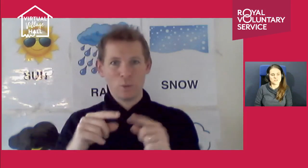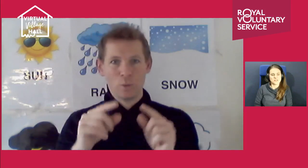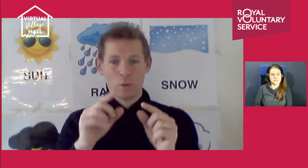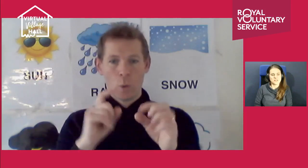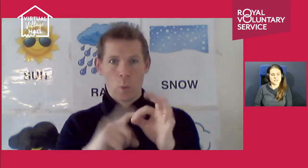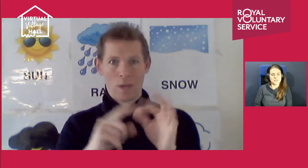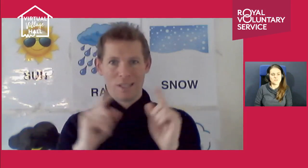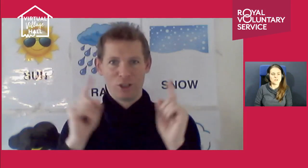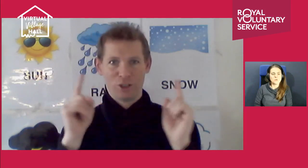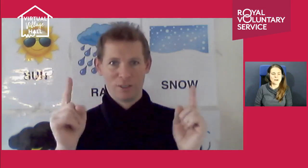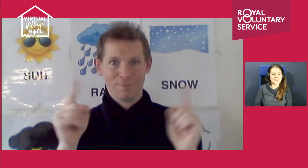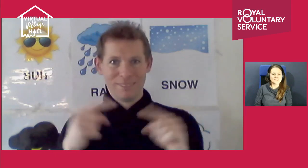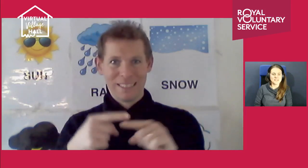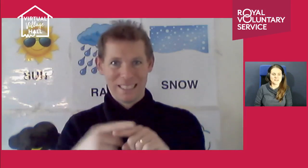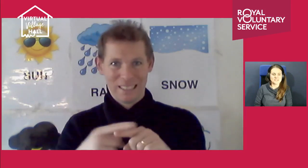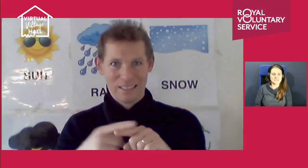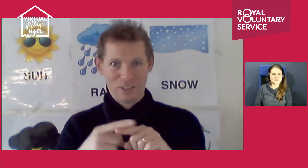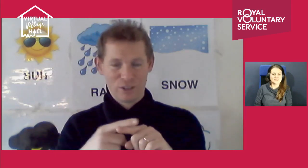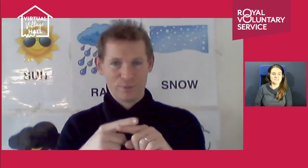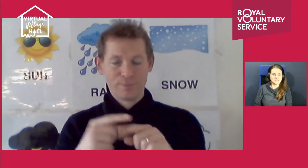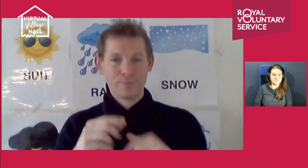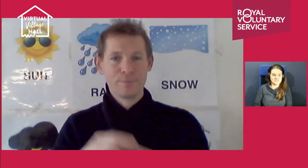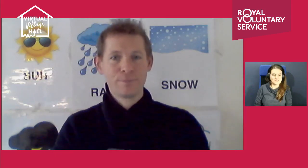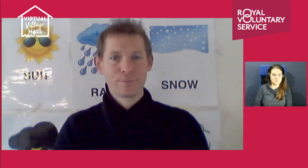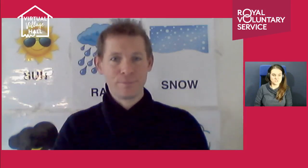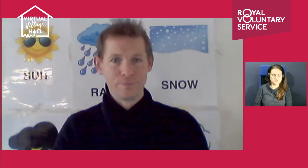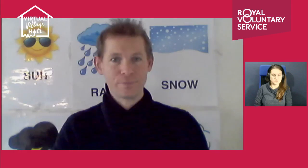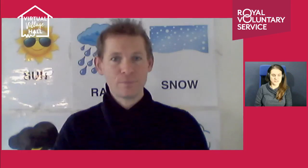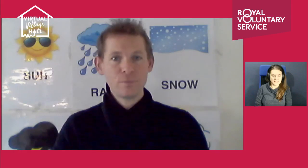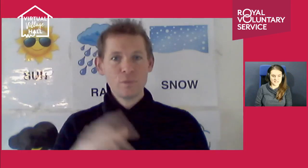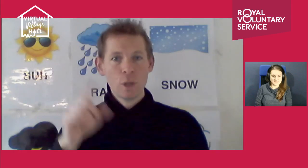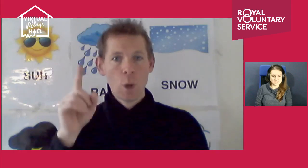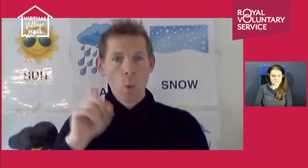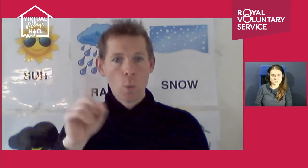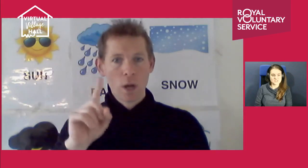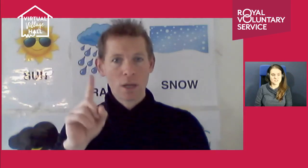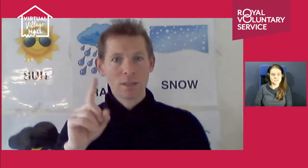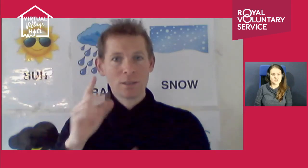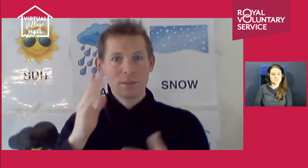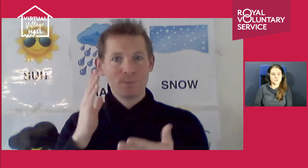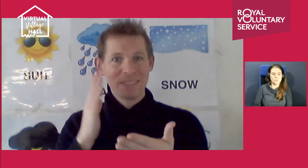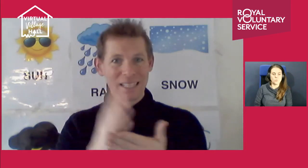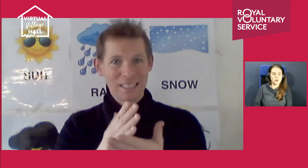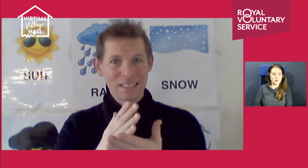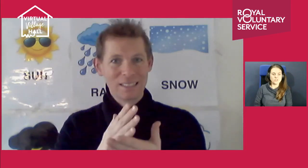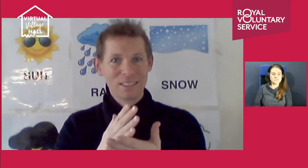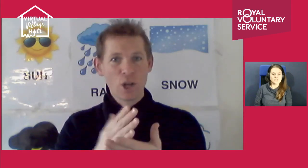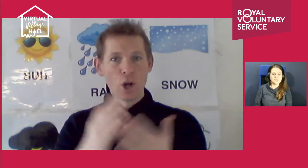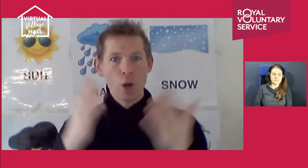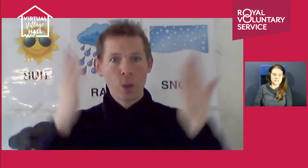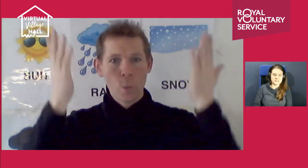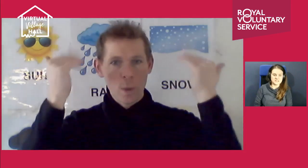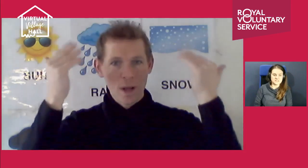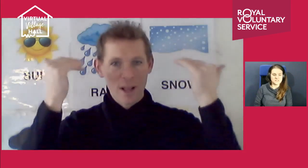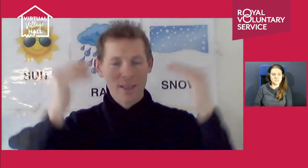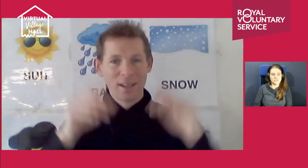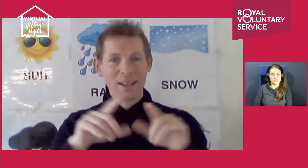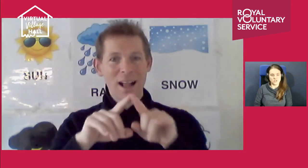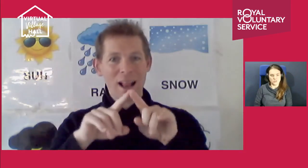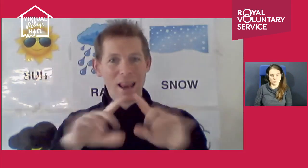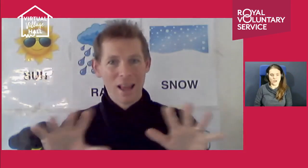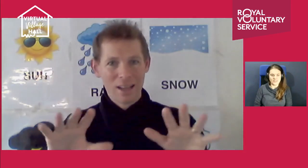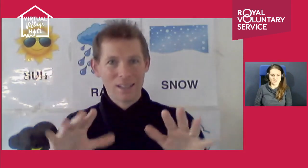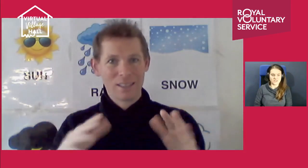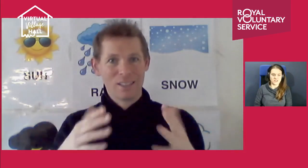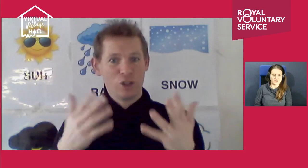So if we go back to that sentence that we talked about in English, so what is